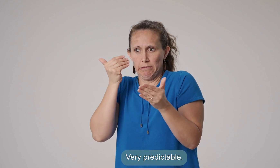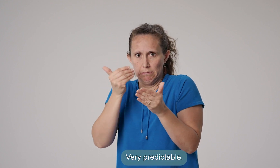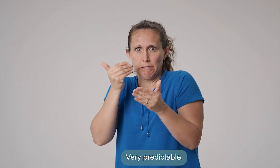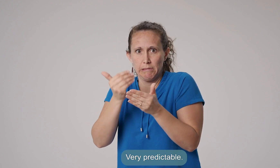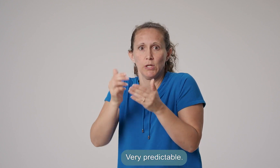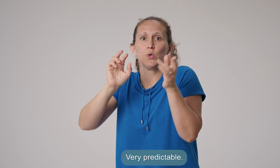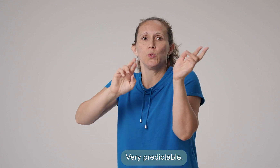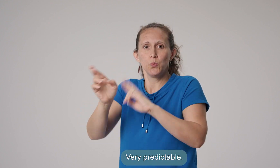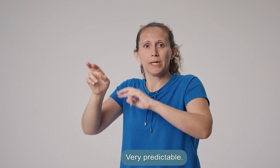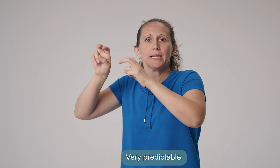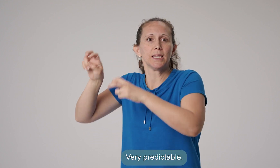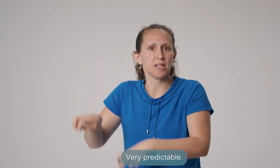predictable.